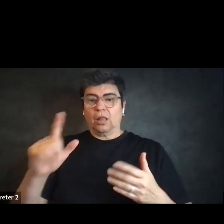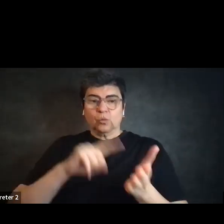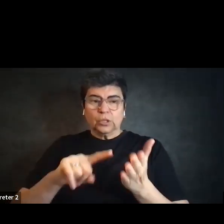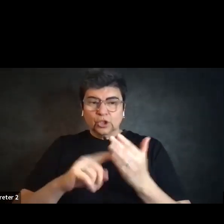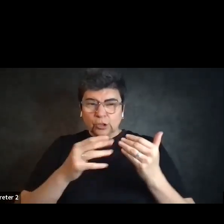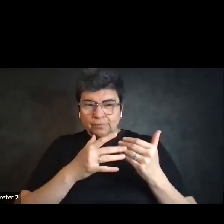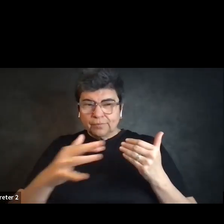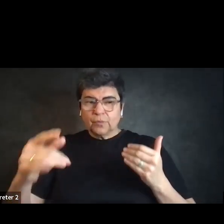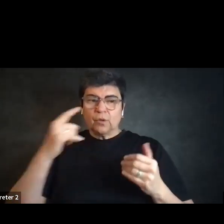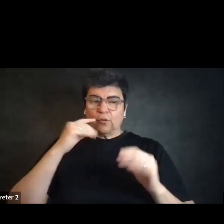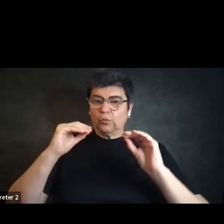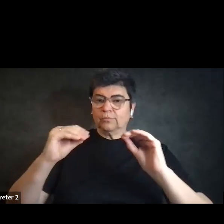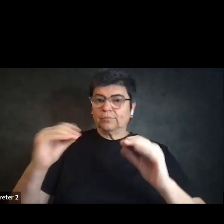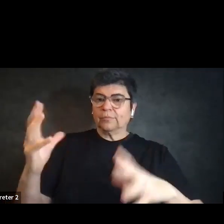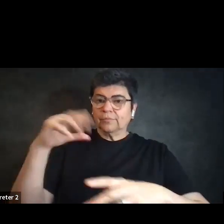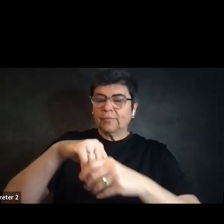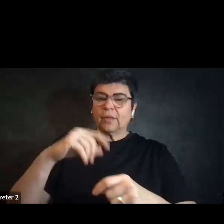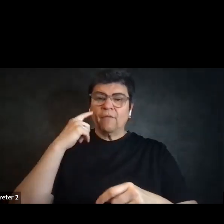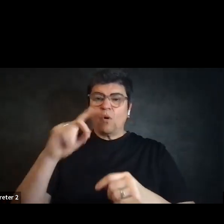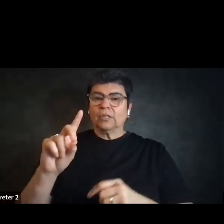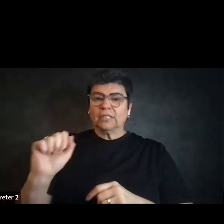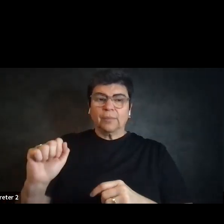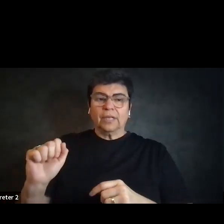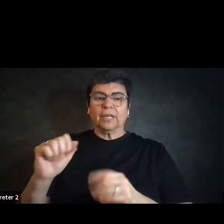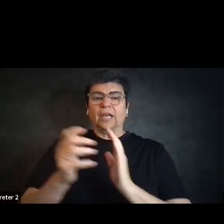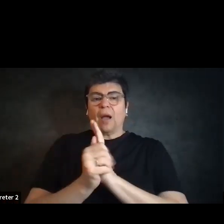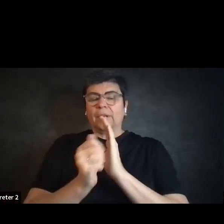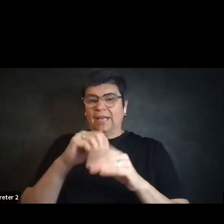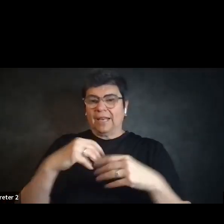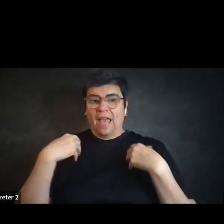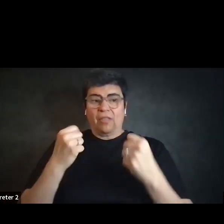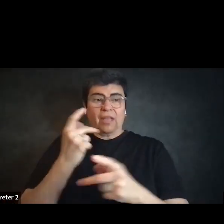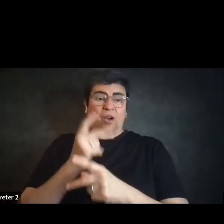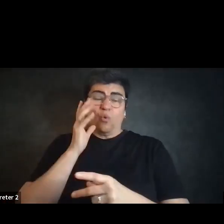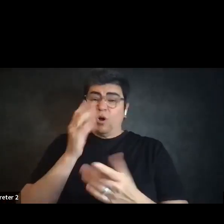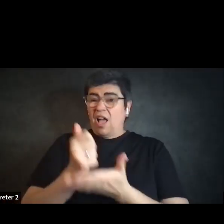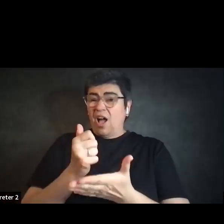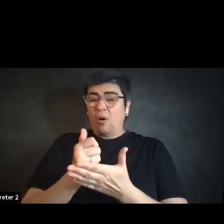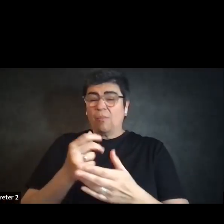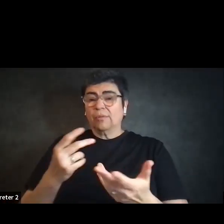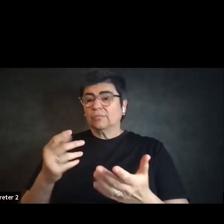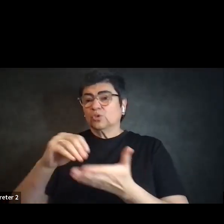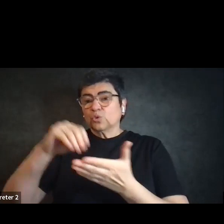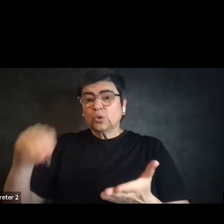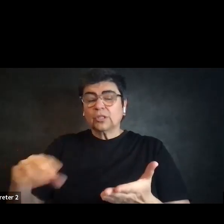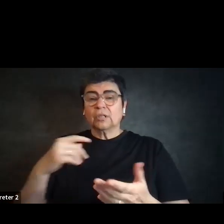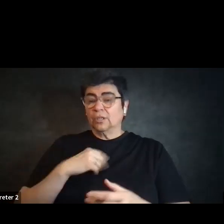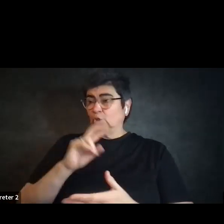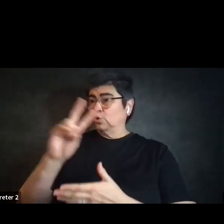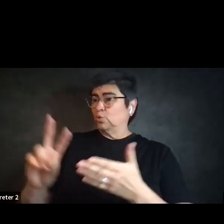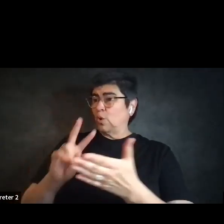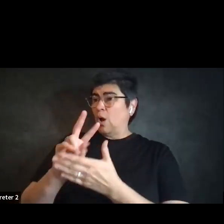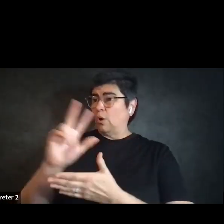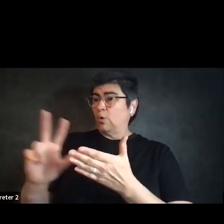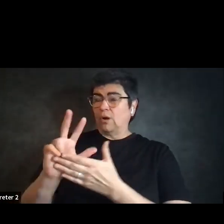will help medical student or health professional students, because just having a 2-hour or a